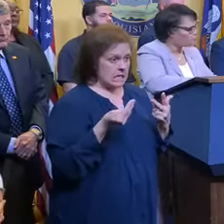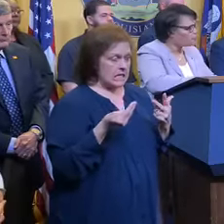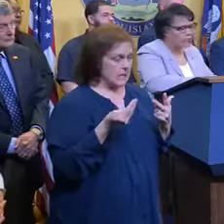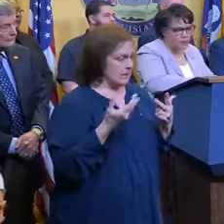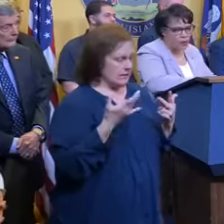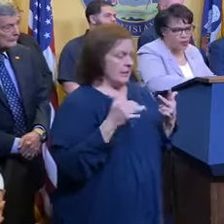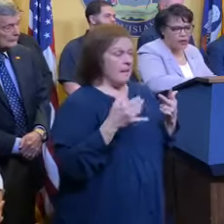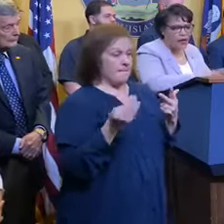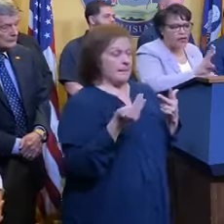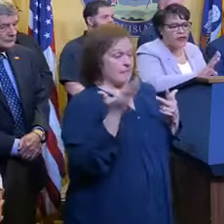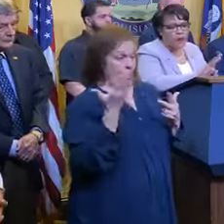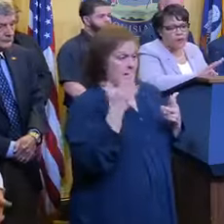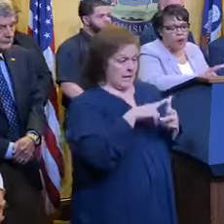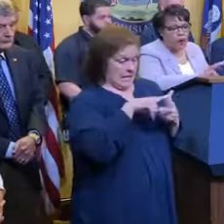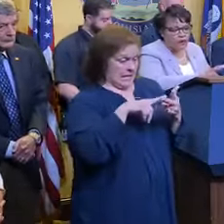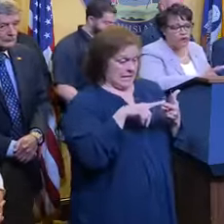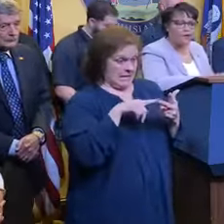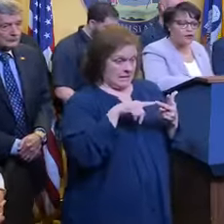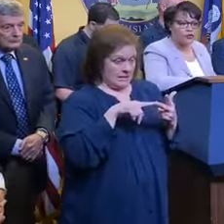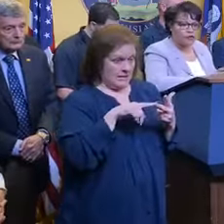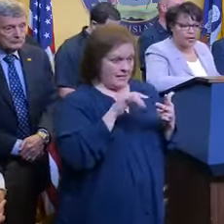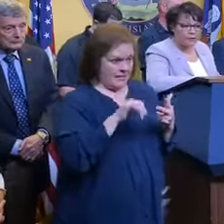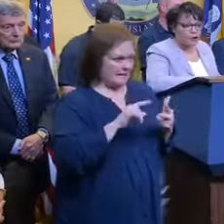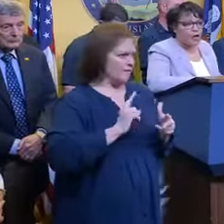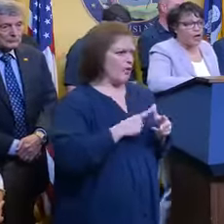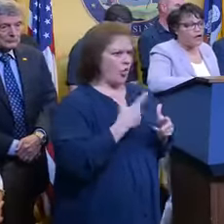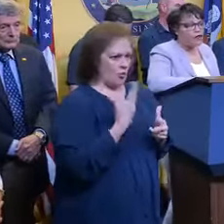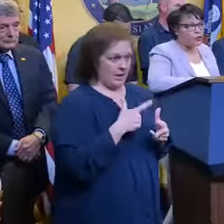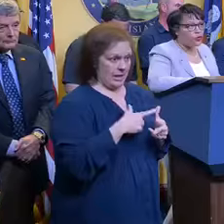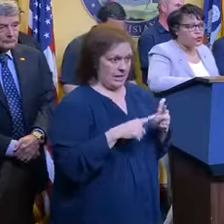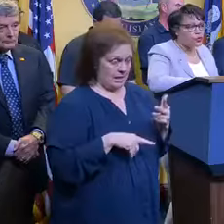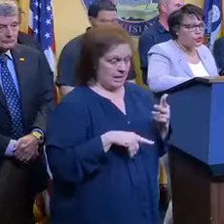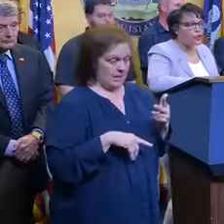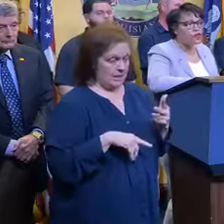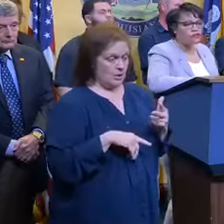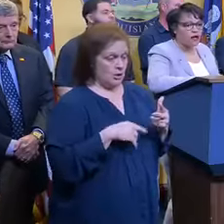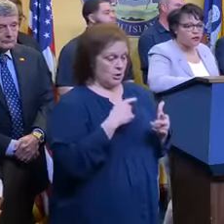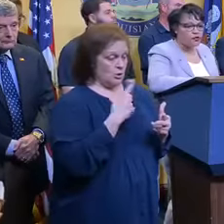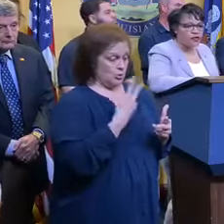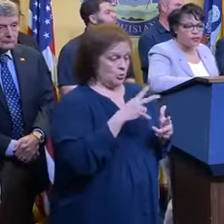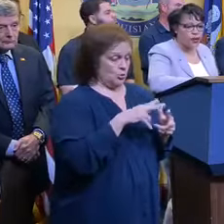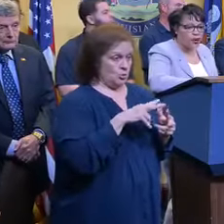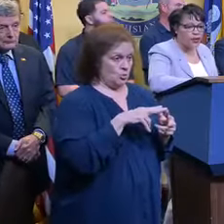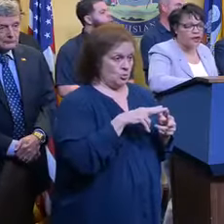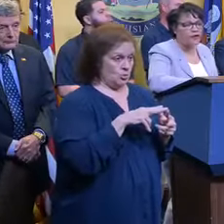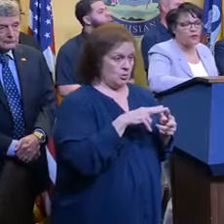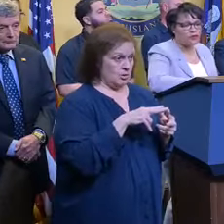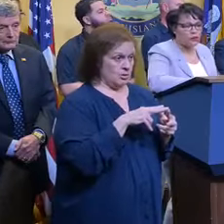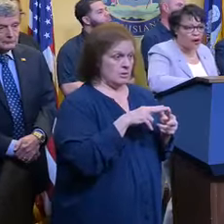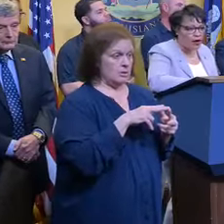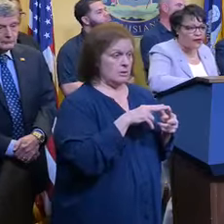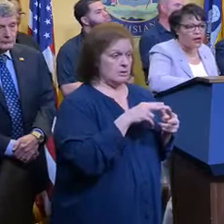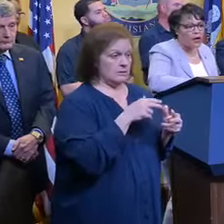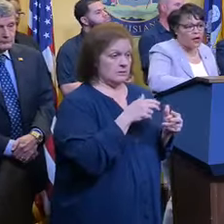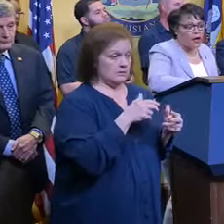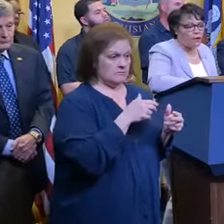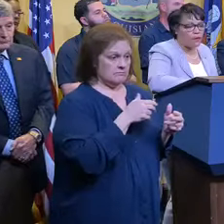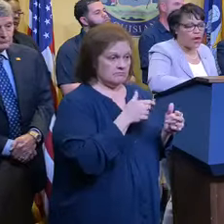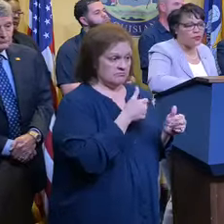goes early Monday morning. They were a part of the first three. There were two who were self-transported, and there was